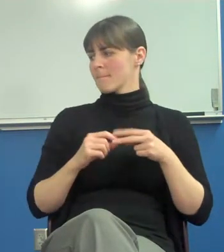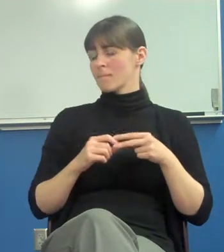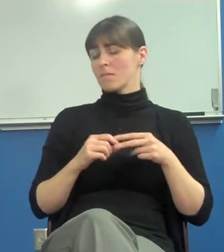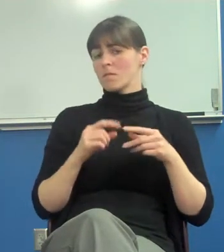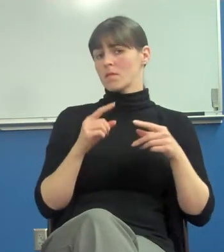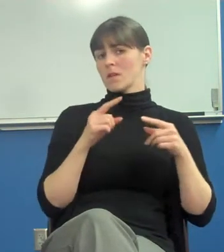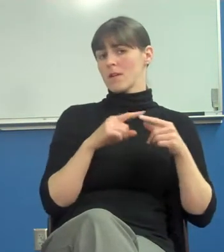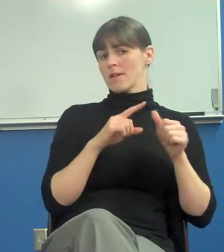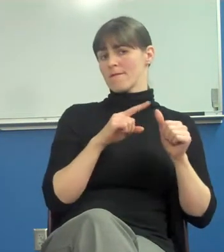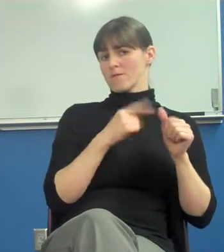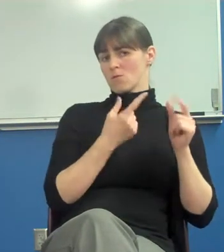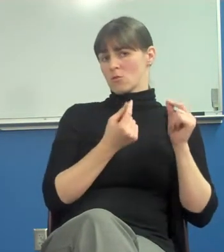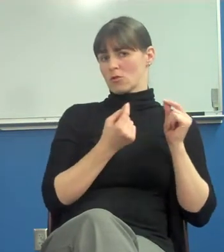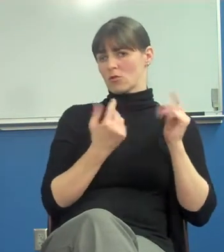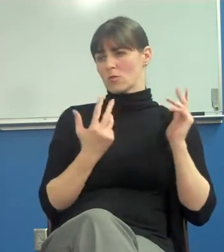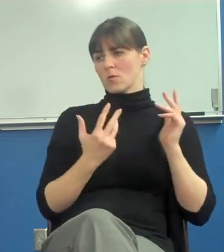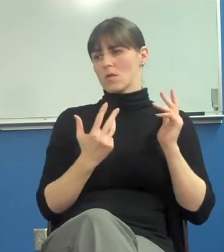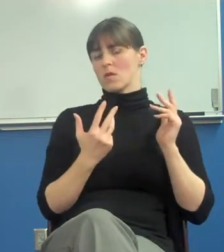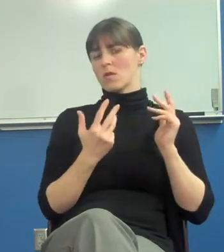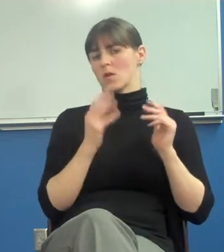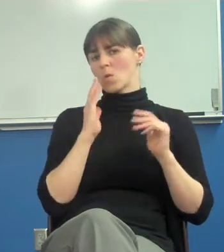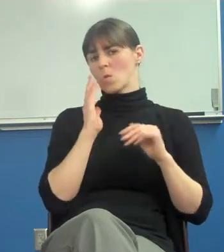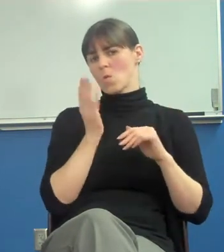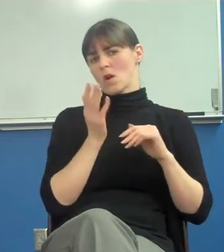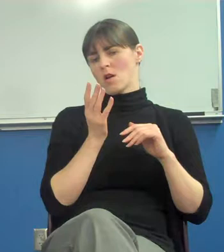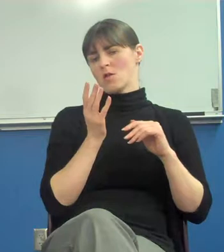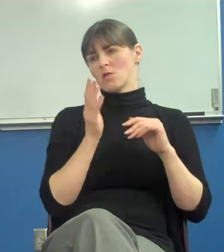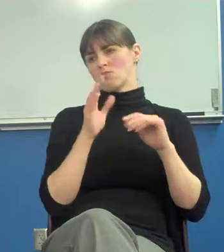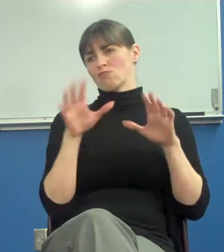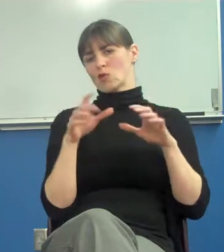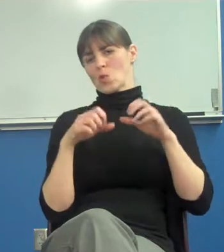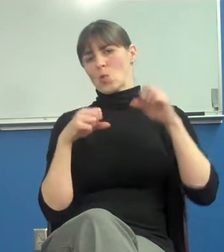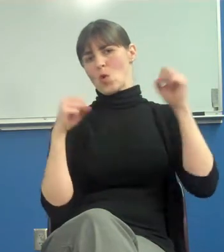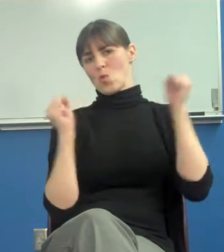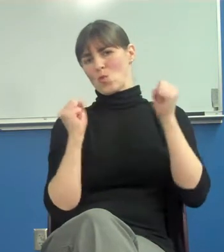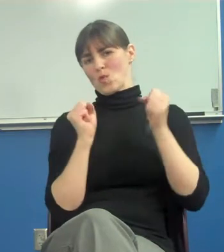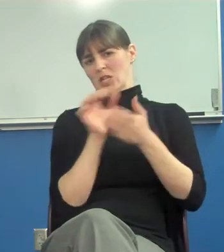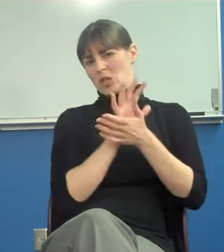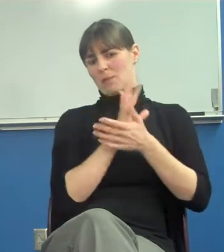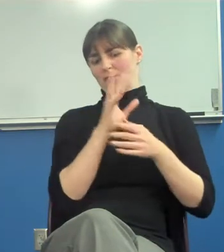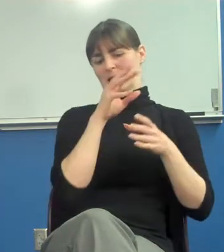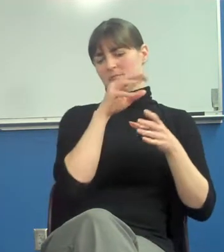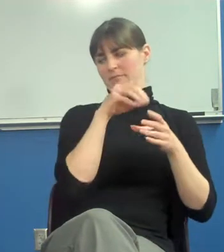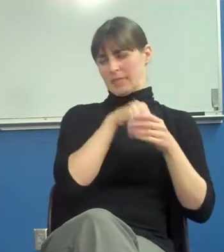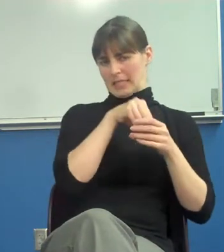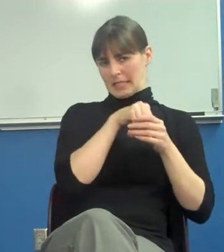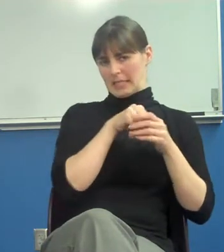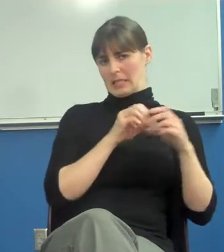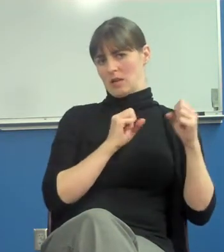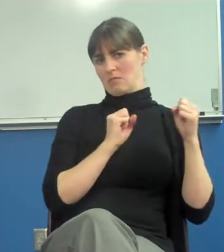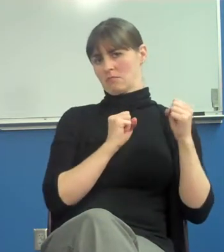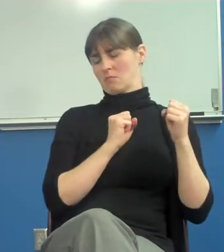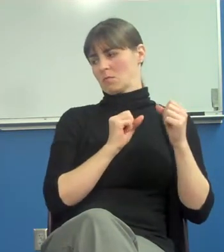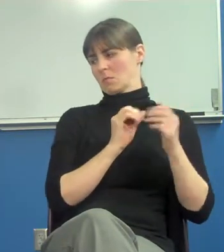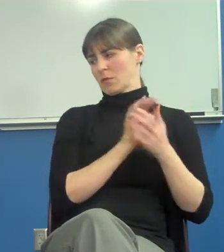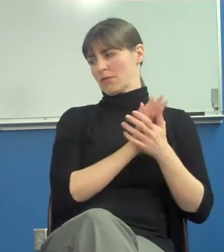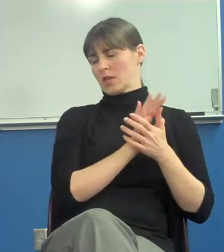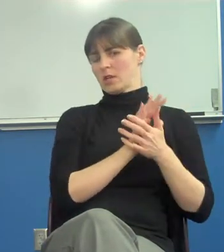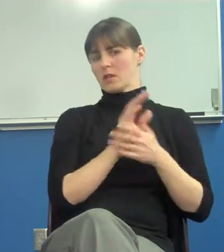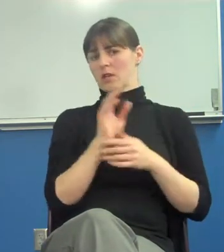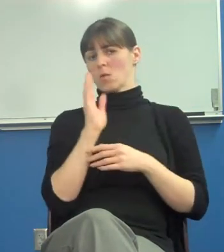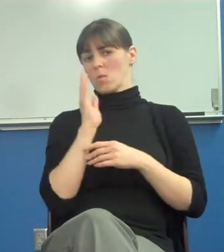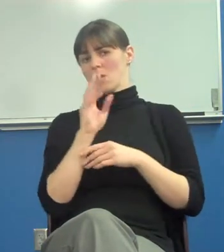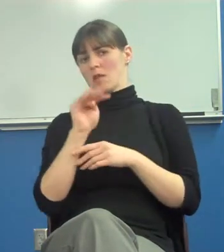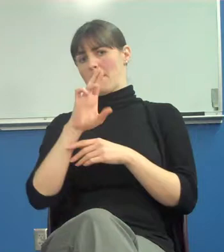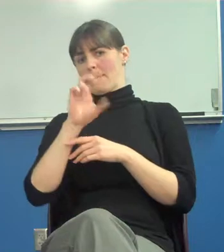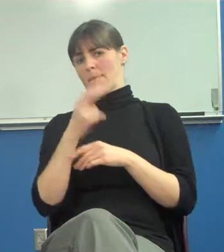First, they're going to be doing the first winter movie. It's going to be on March 5th